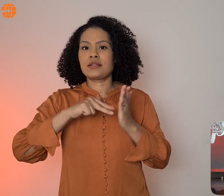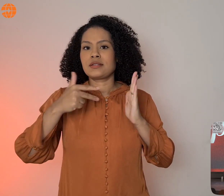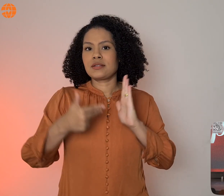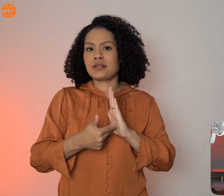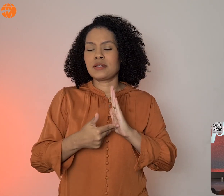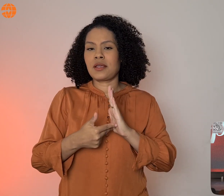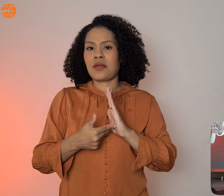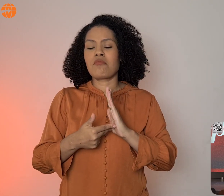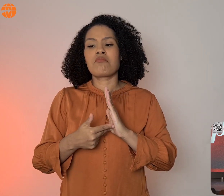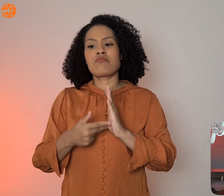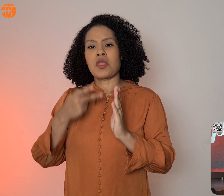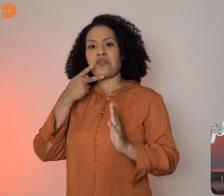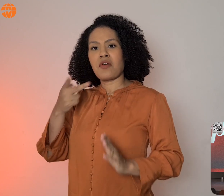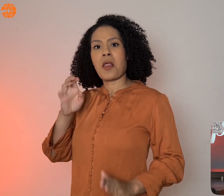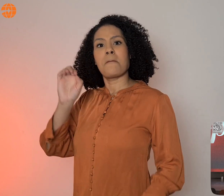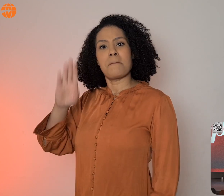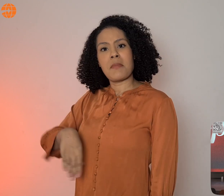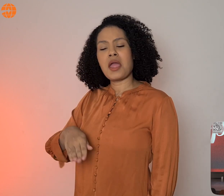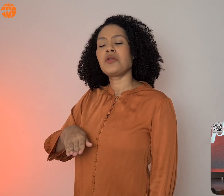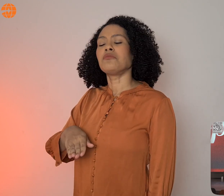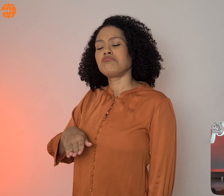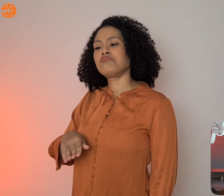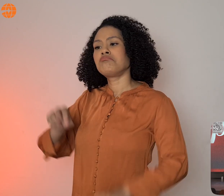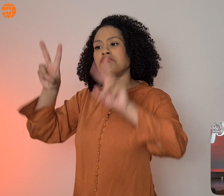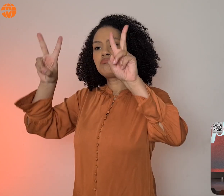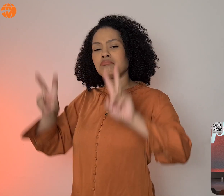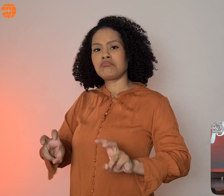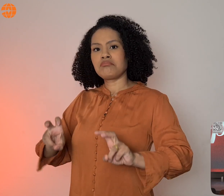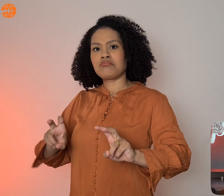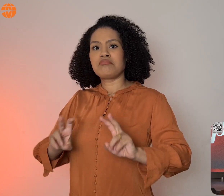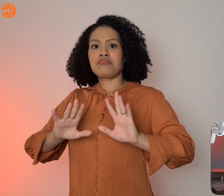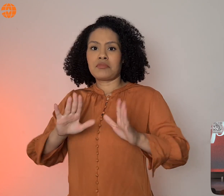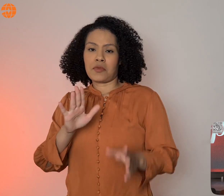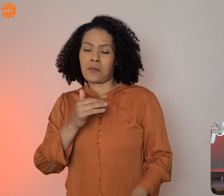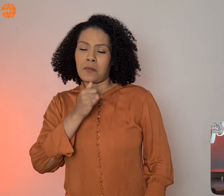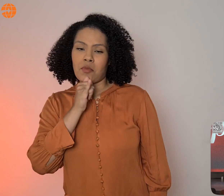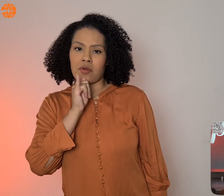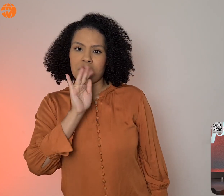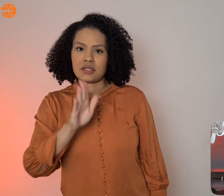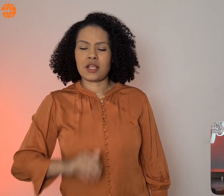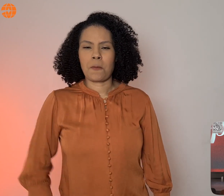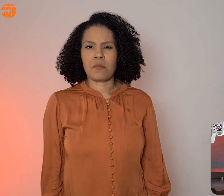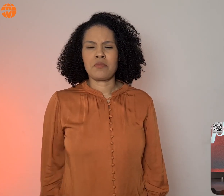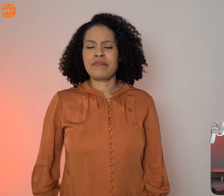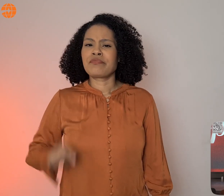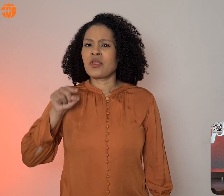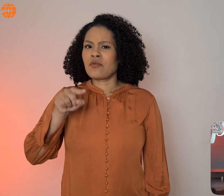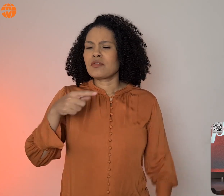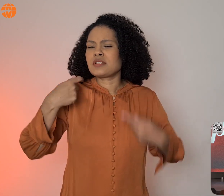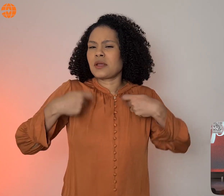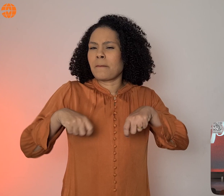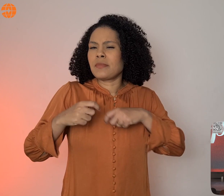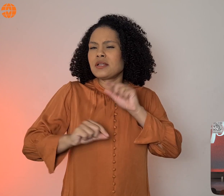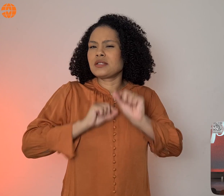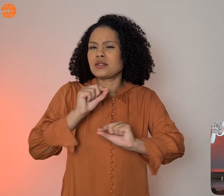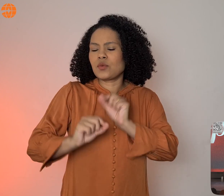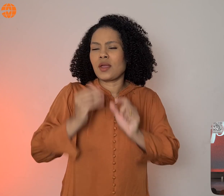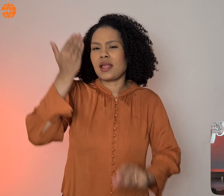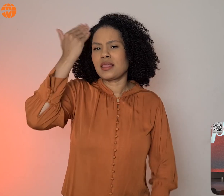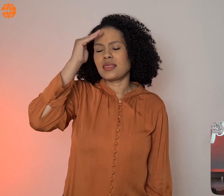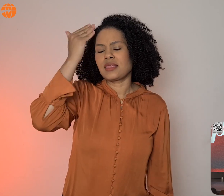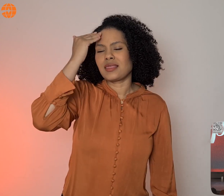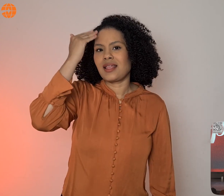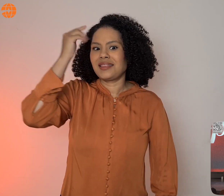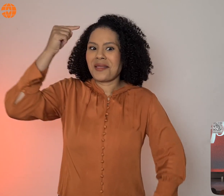carrega o significado de falar bem de alguma coisa. So you should know more about this than English speakers. Você então deve ir um pouco mais a fundo